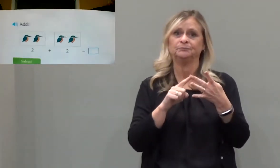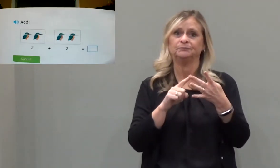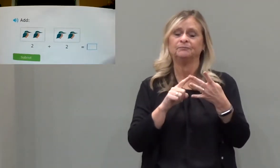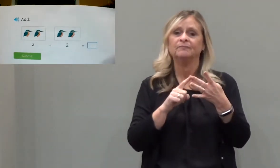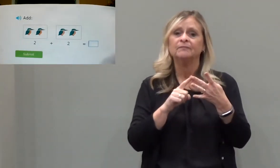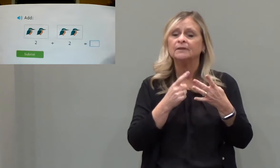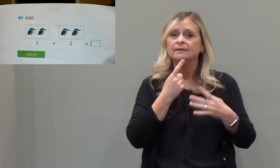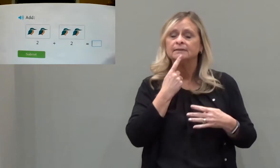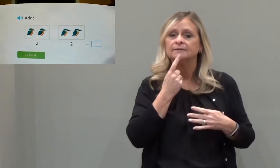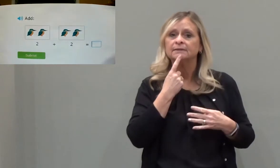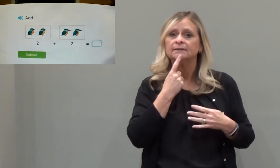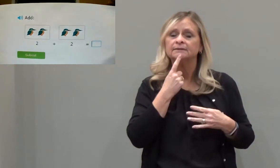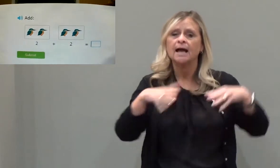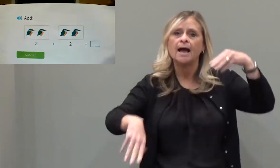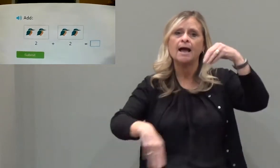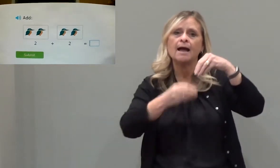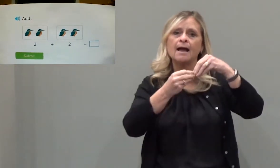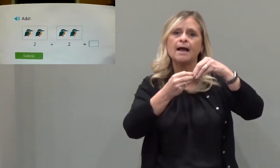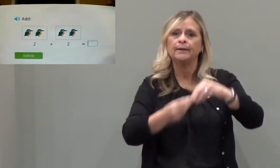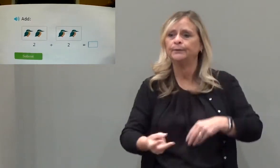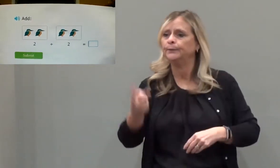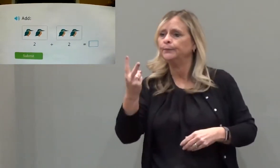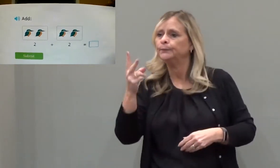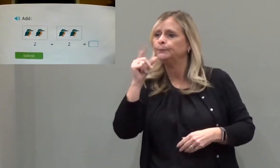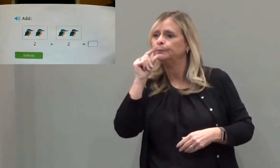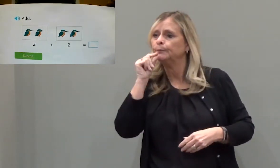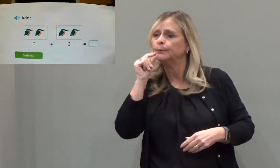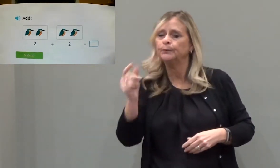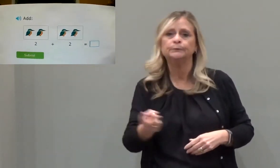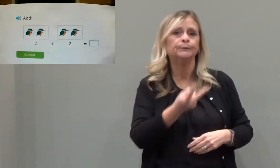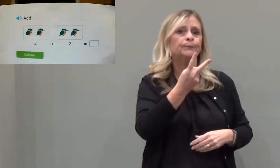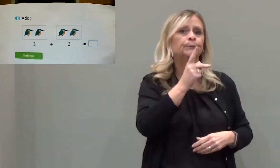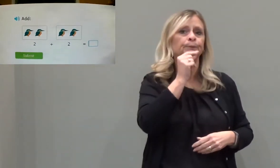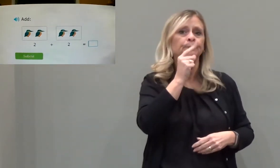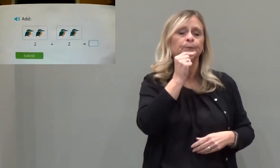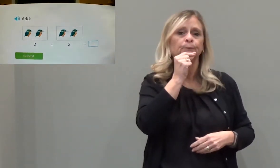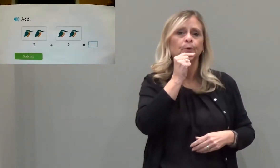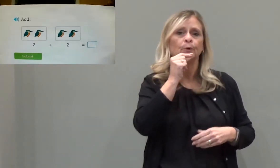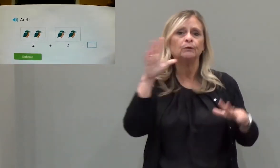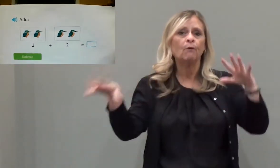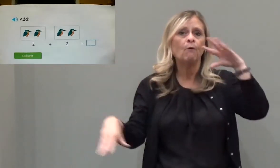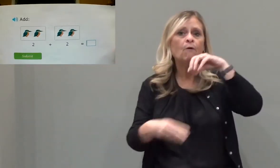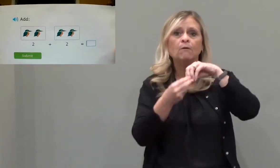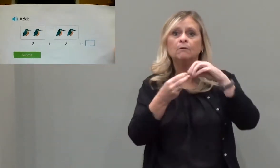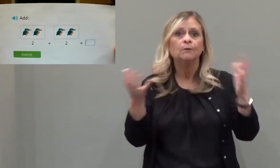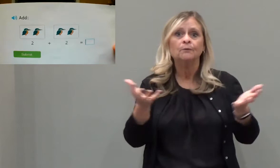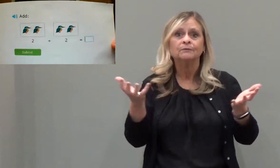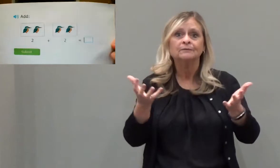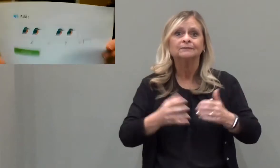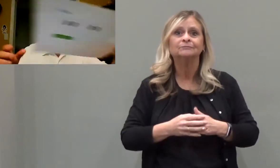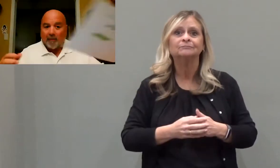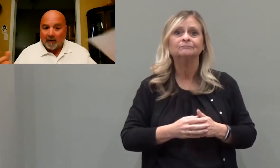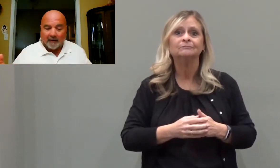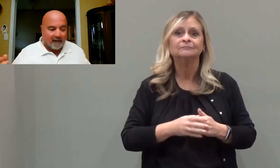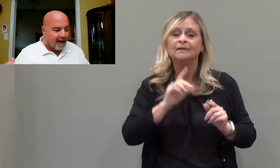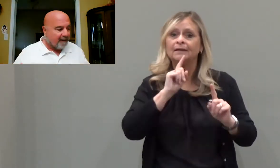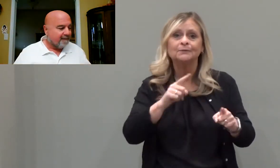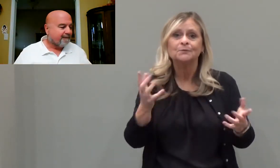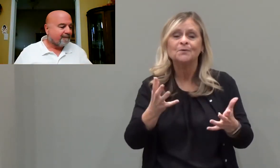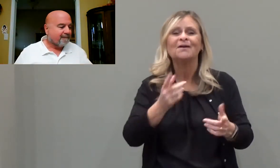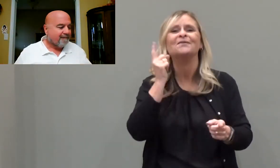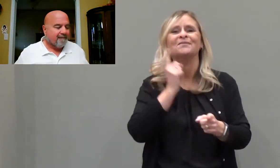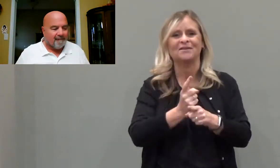It says, add two birds plus two birds. And the answer is, right, four birds,